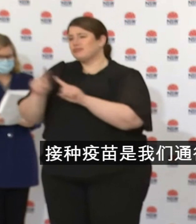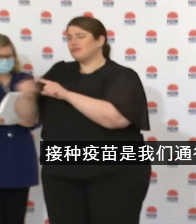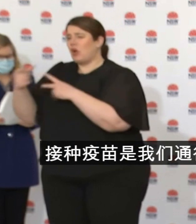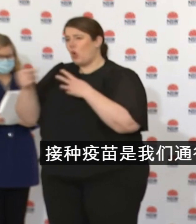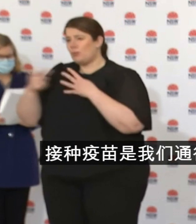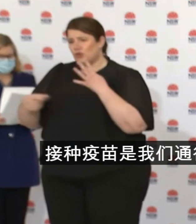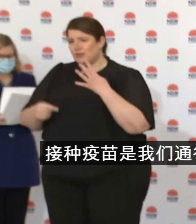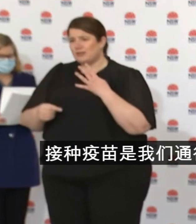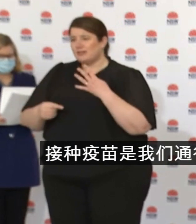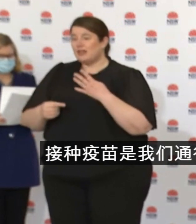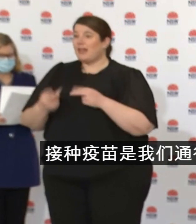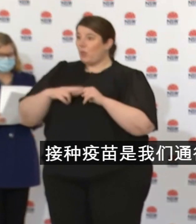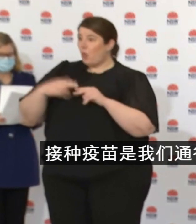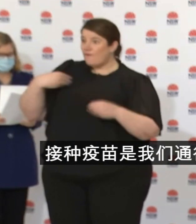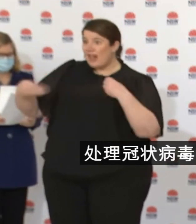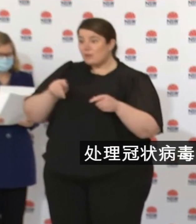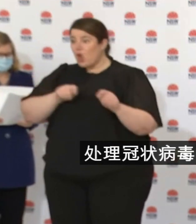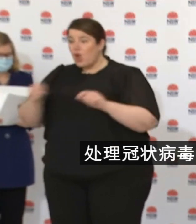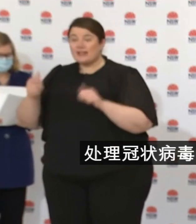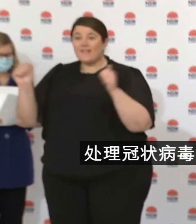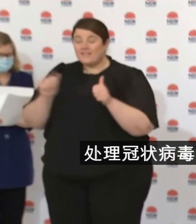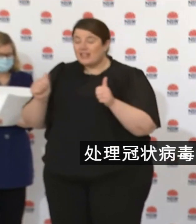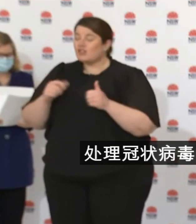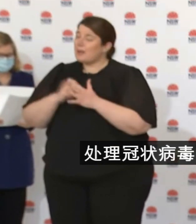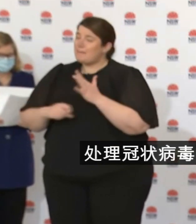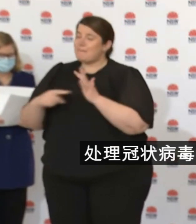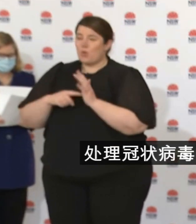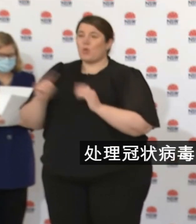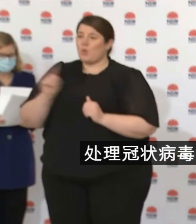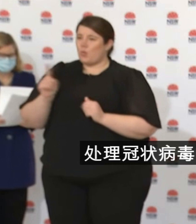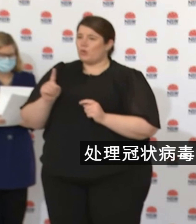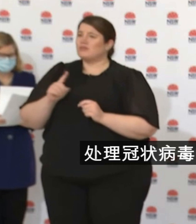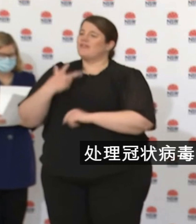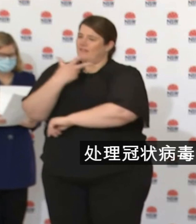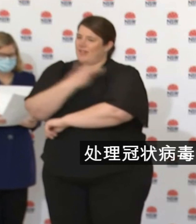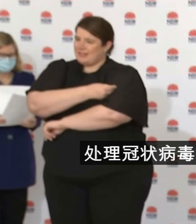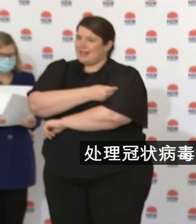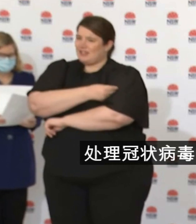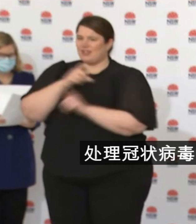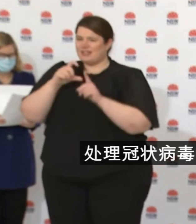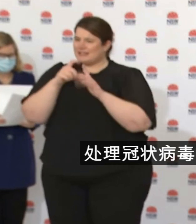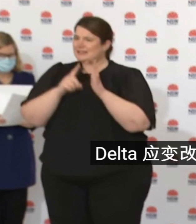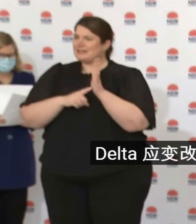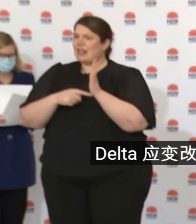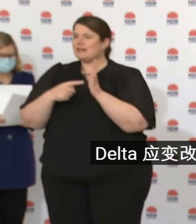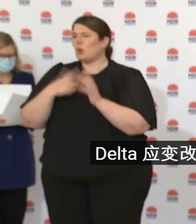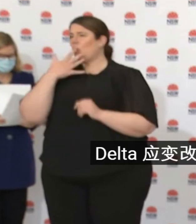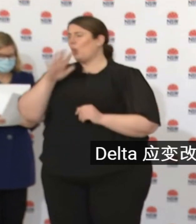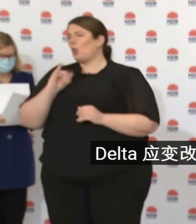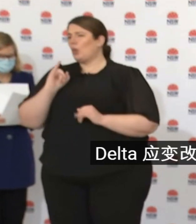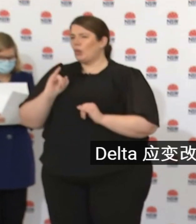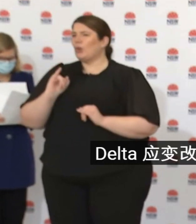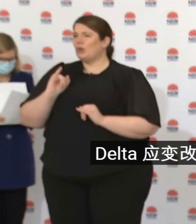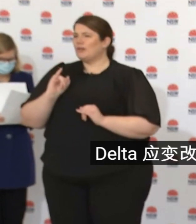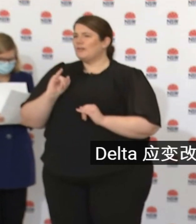is part of our road to freedom and a critical part of dealing with the coronavirus, the Delta strain in particular. As we know, the Delta strain